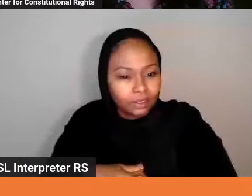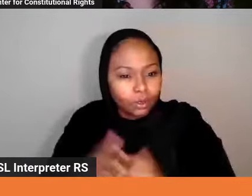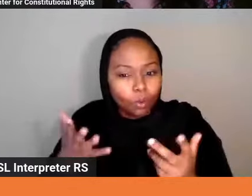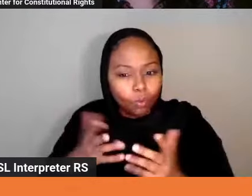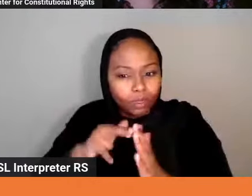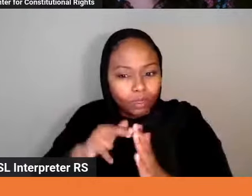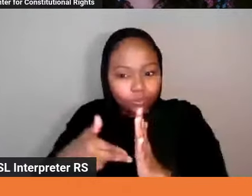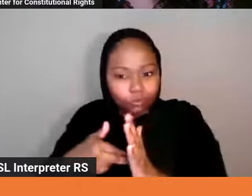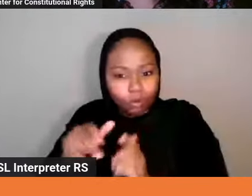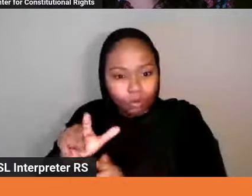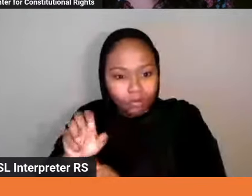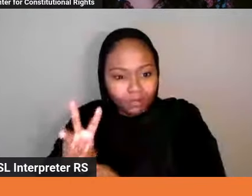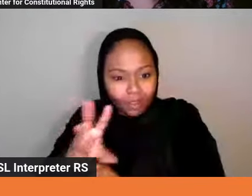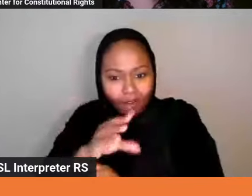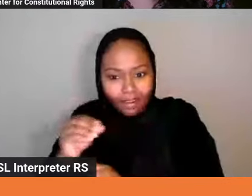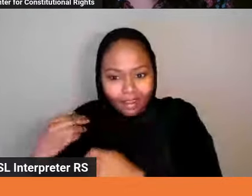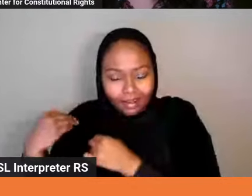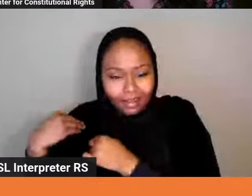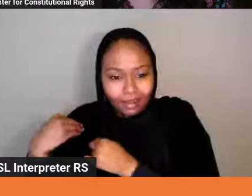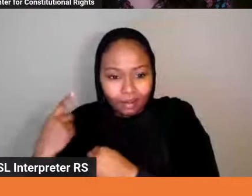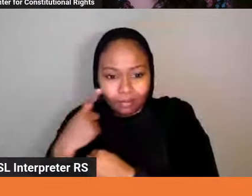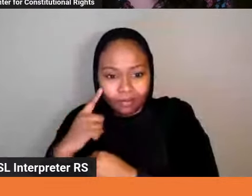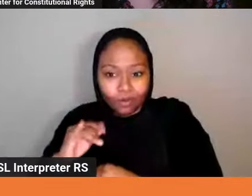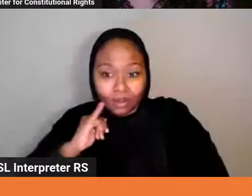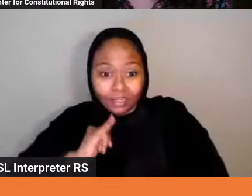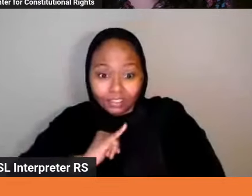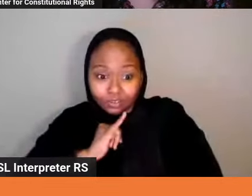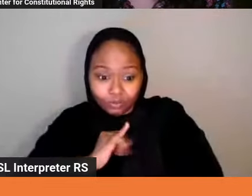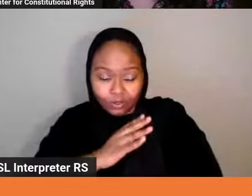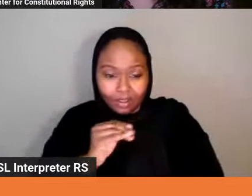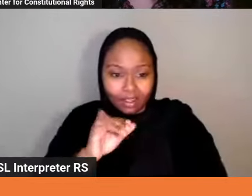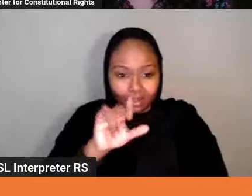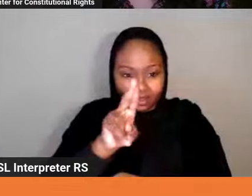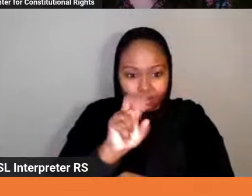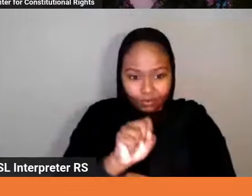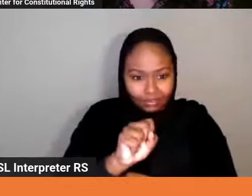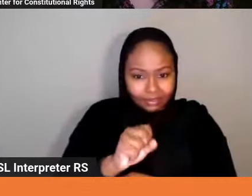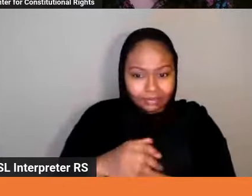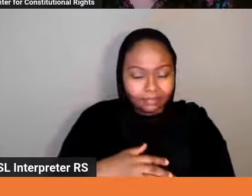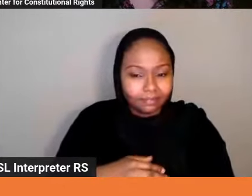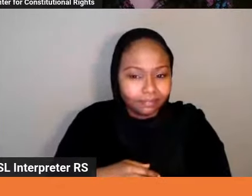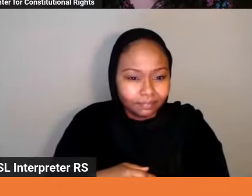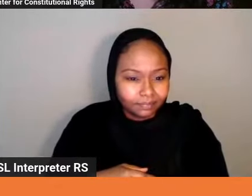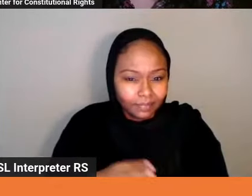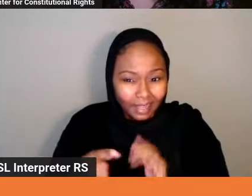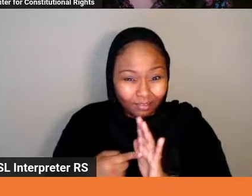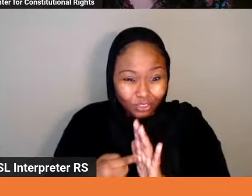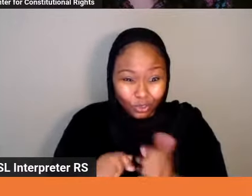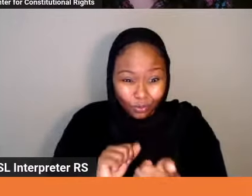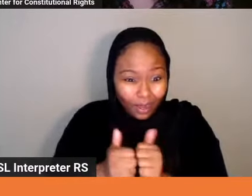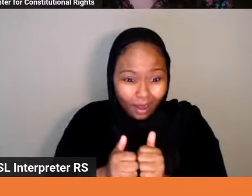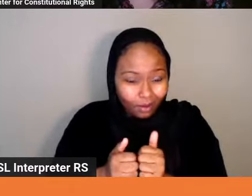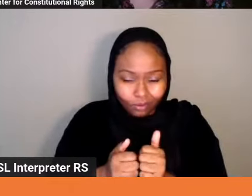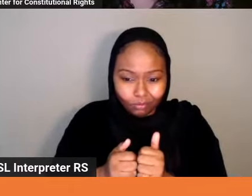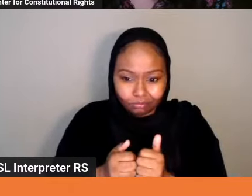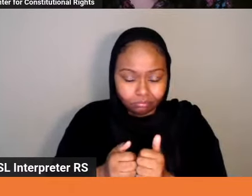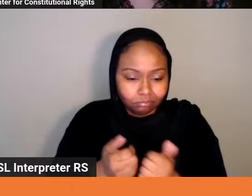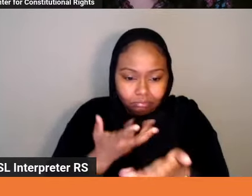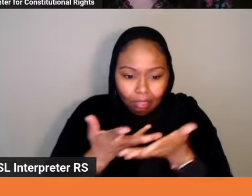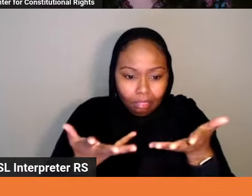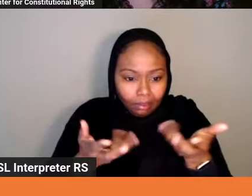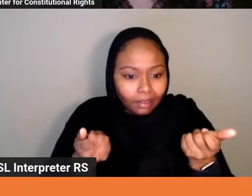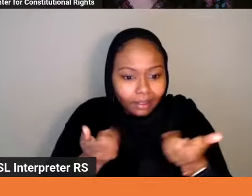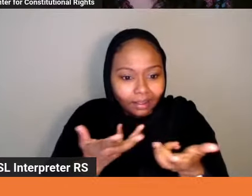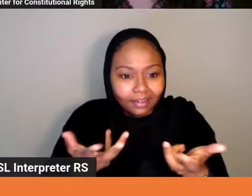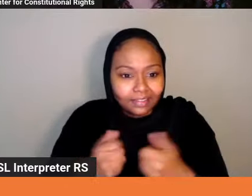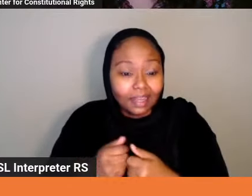of law in accountability when Israel and the U.S. have shown how malleable it is? And I think you probably all have examples, but